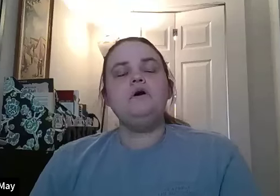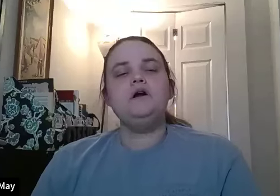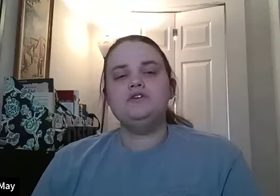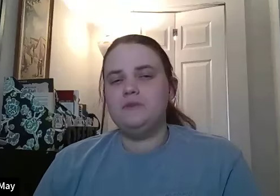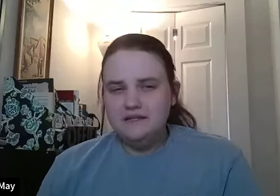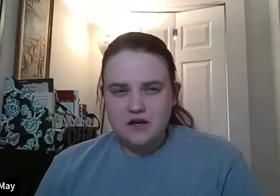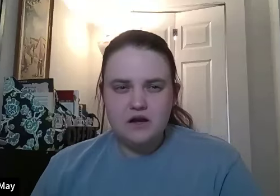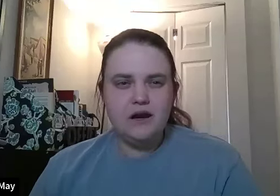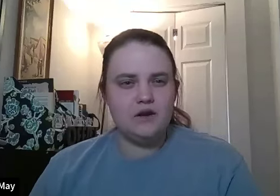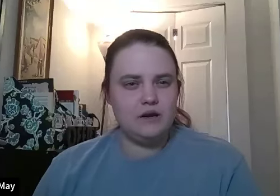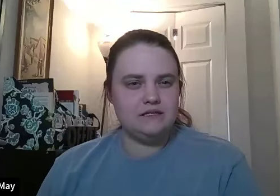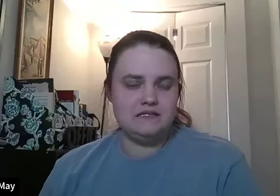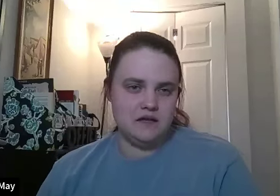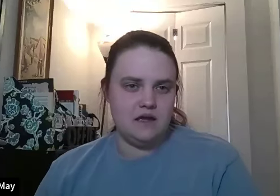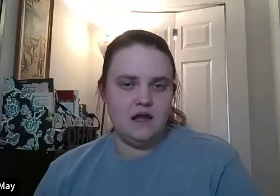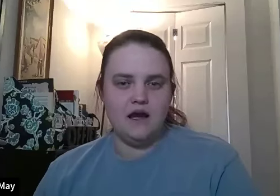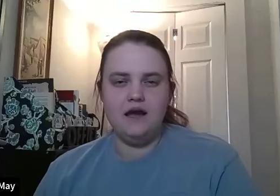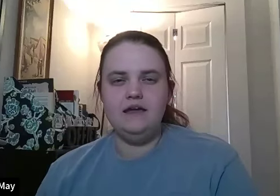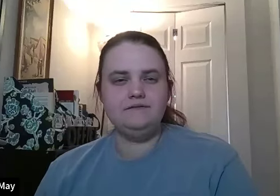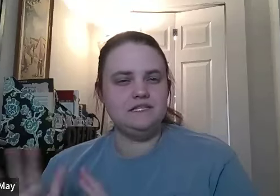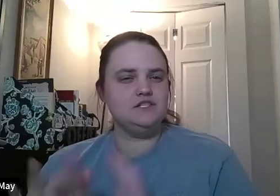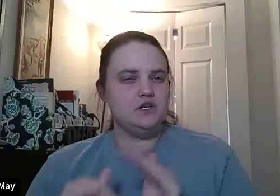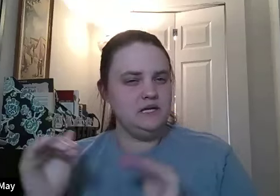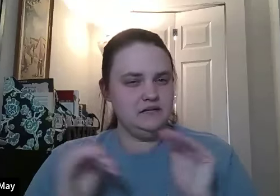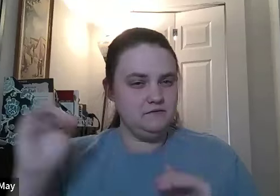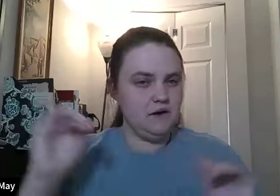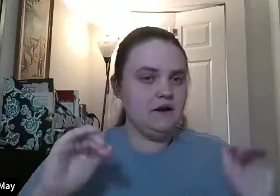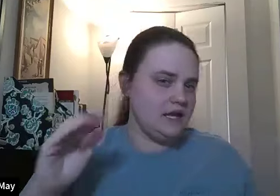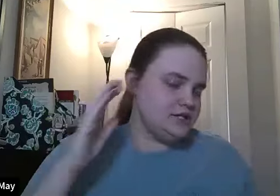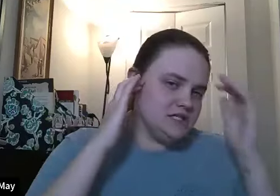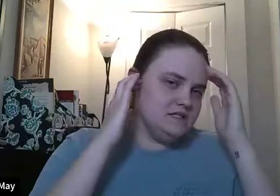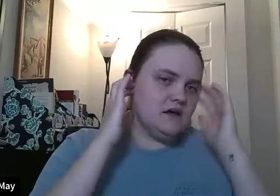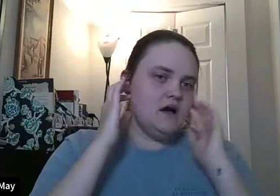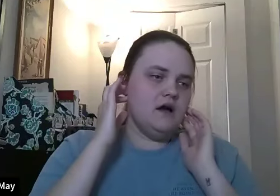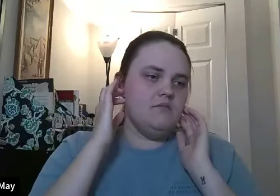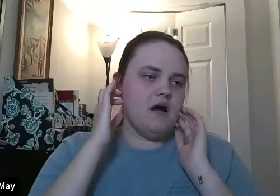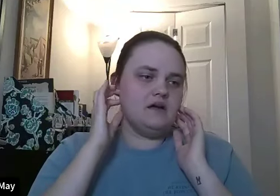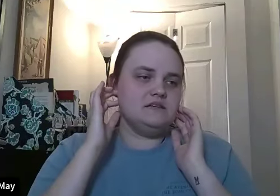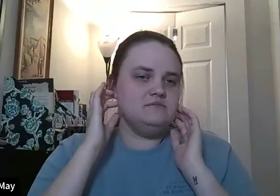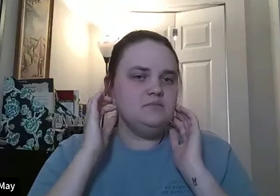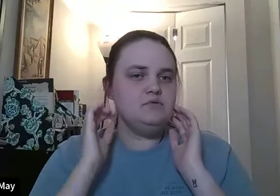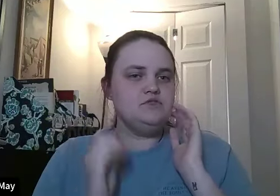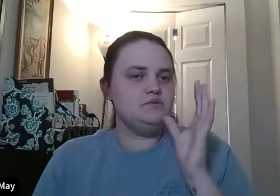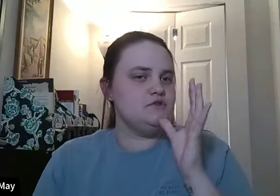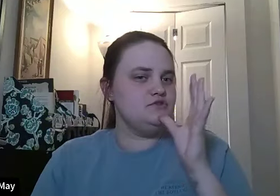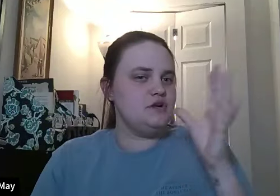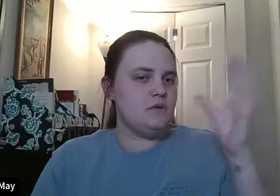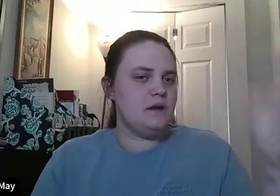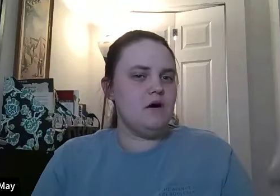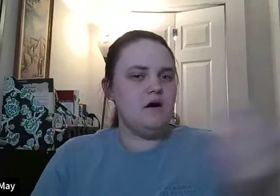For granddaughter and grandson, I have seen so many different variations. Some people will do where they'll do like grandma and